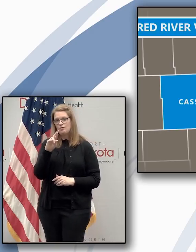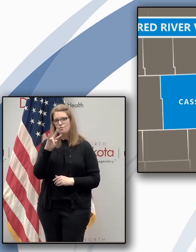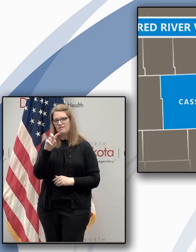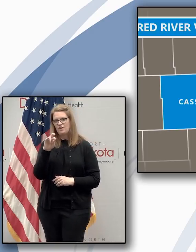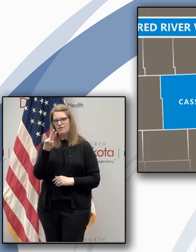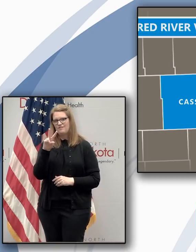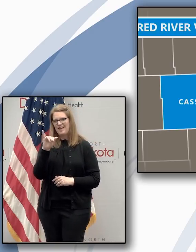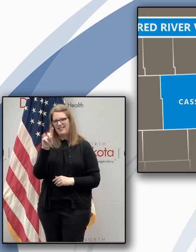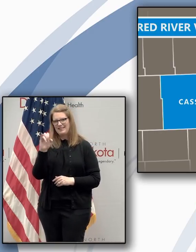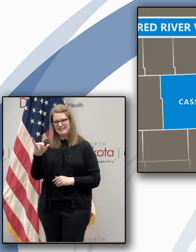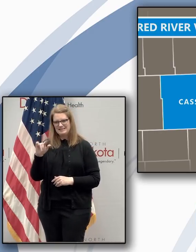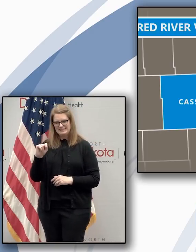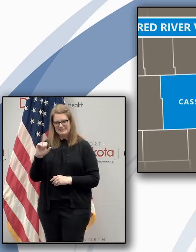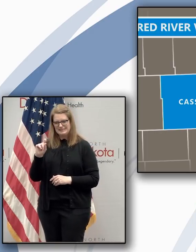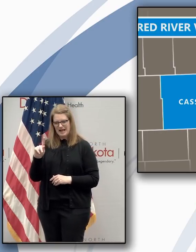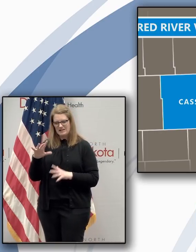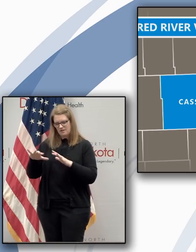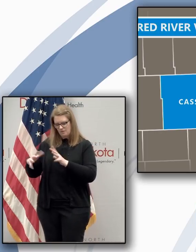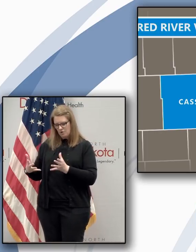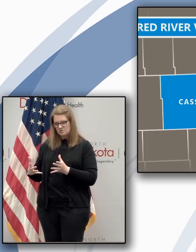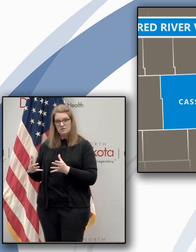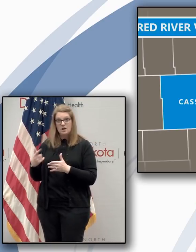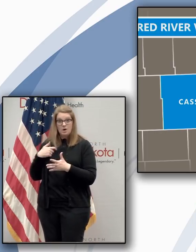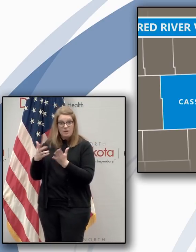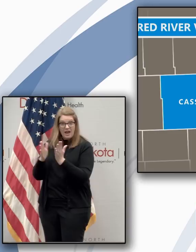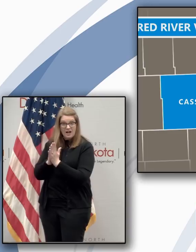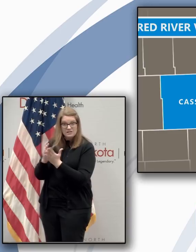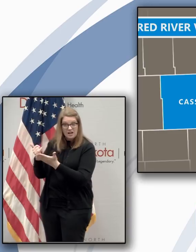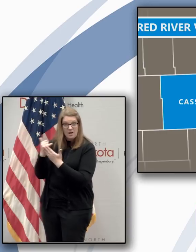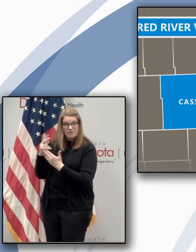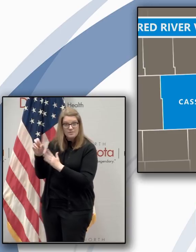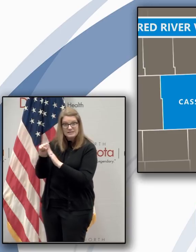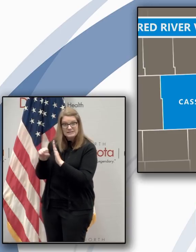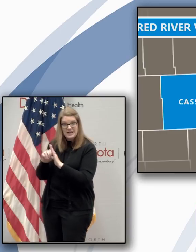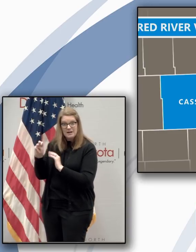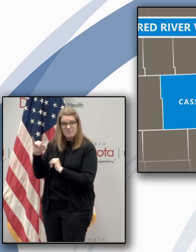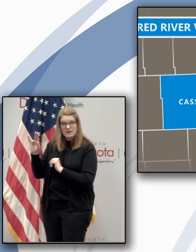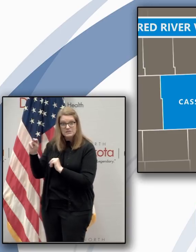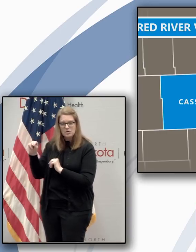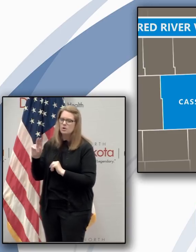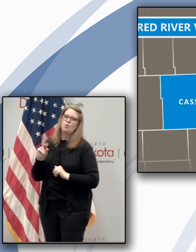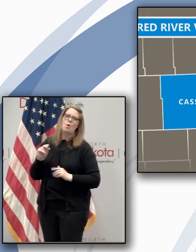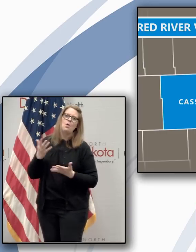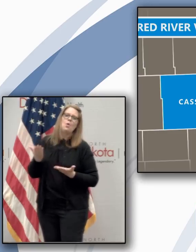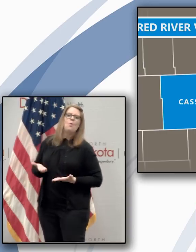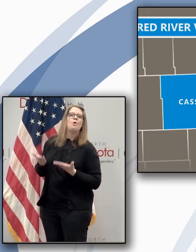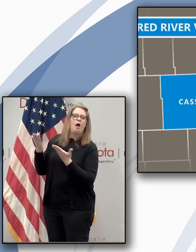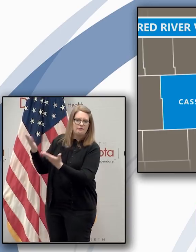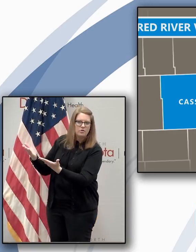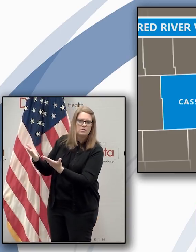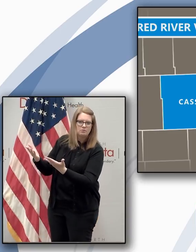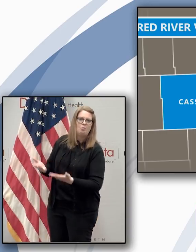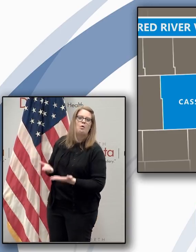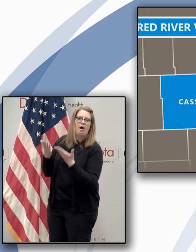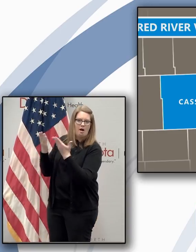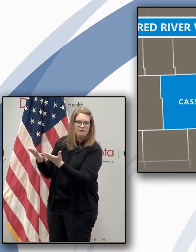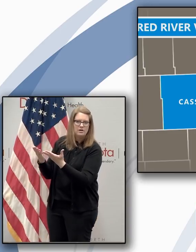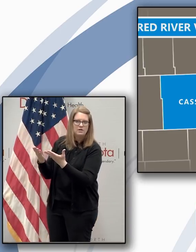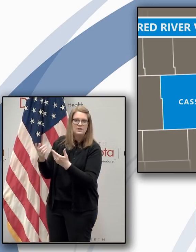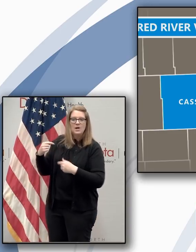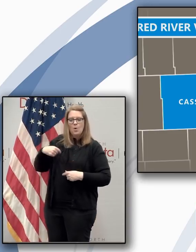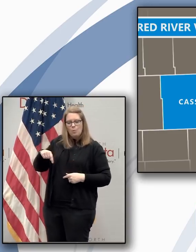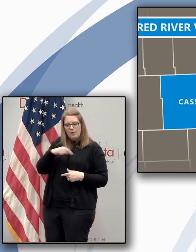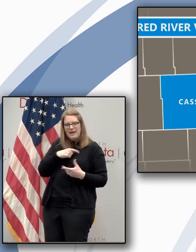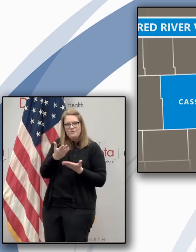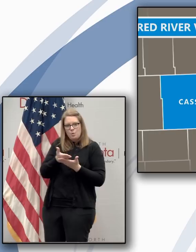We're not asking anything from the state of Minnesota. And in fact, we're offering, because we would have the capacity to be able to do contact